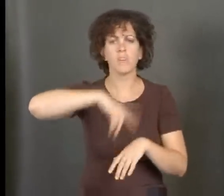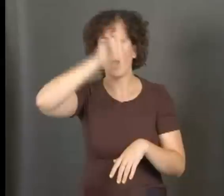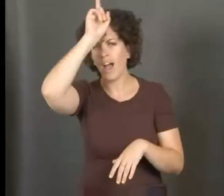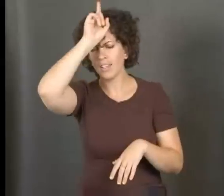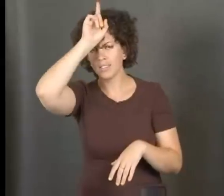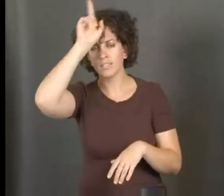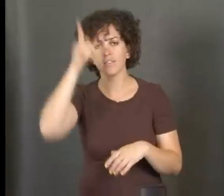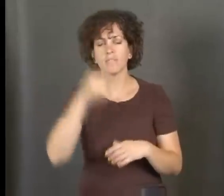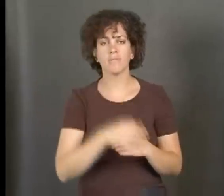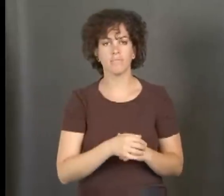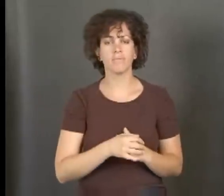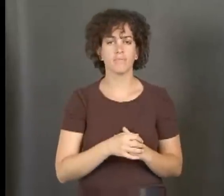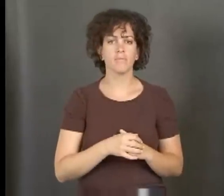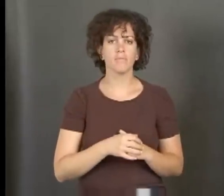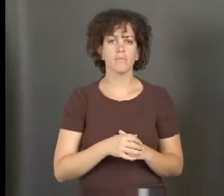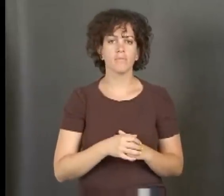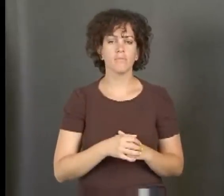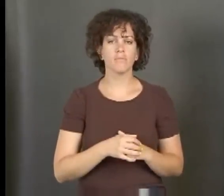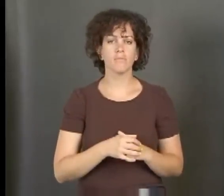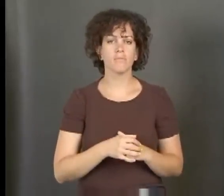There are a few different signs for height.